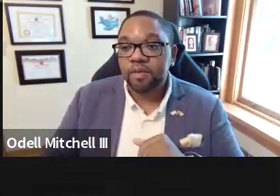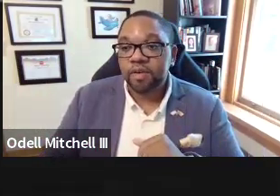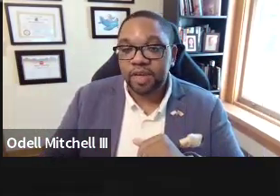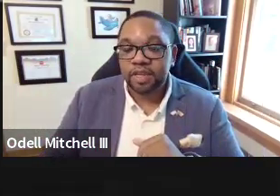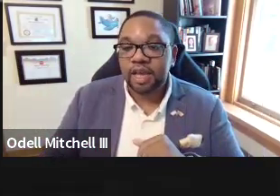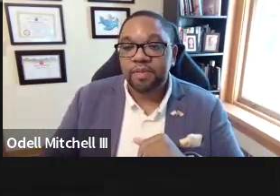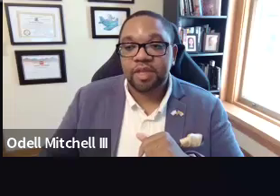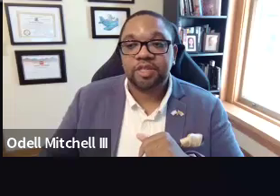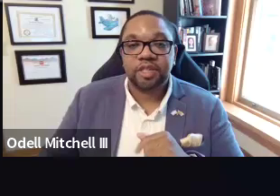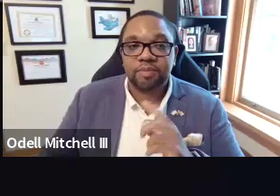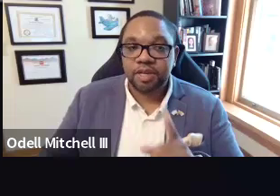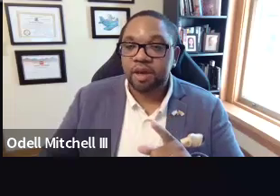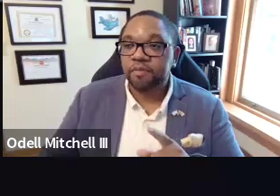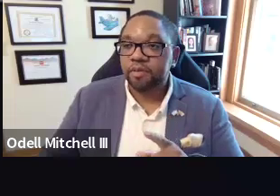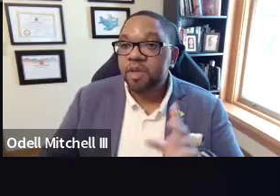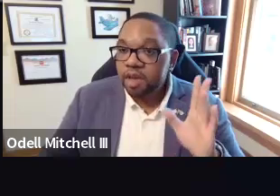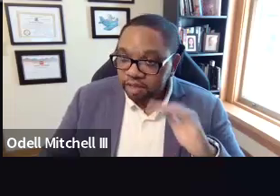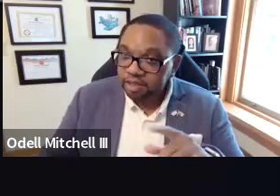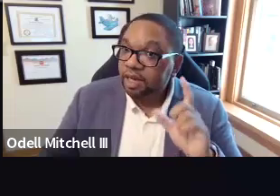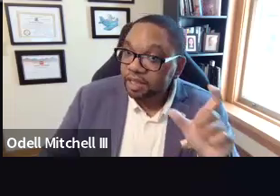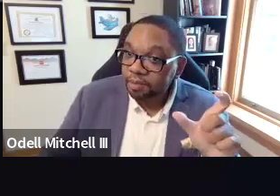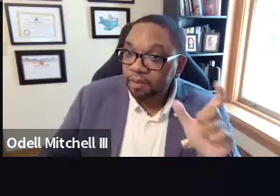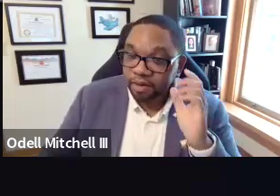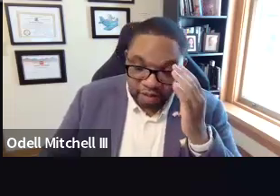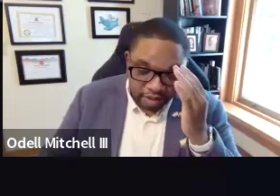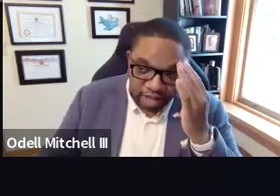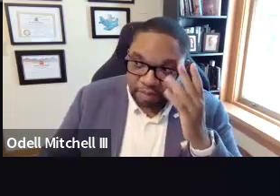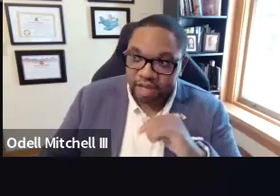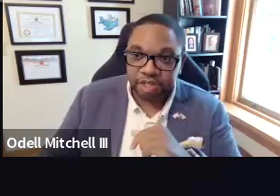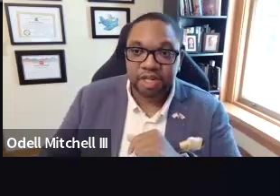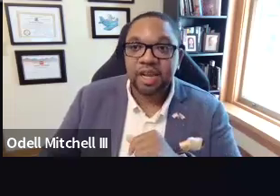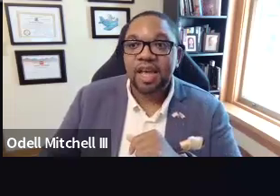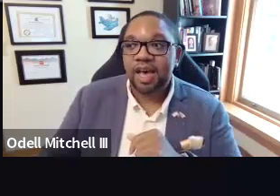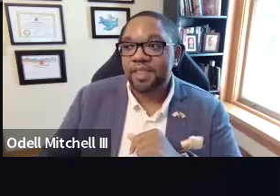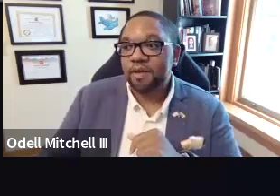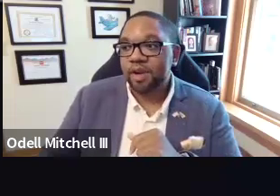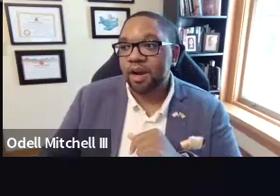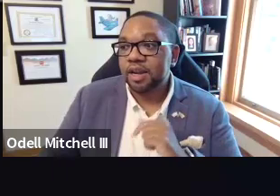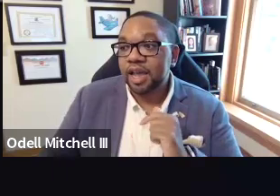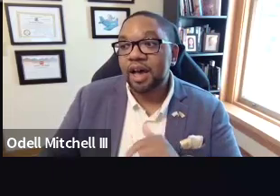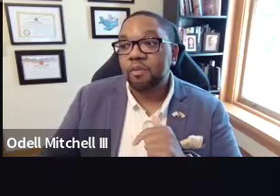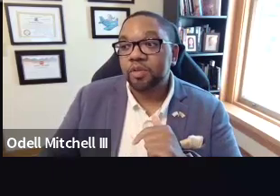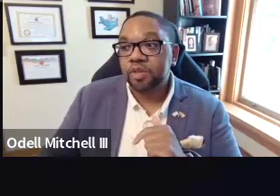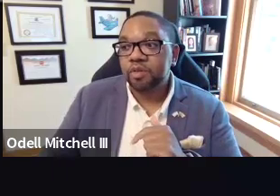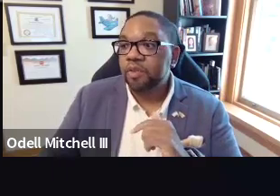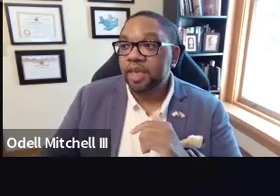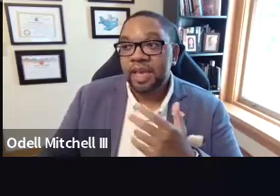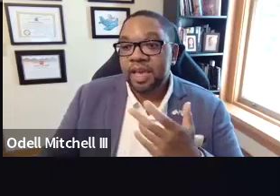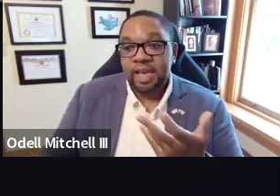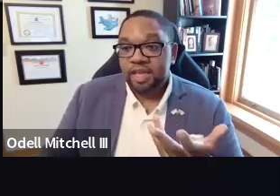what some of our fees and compensation tend to be is helpful. So let's talk a little bit about fees and compensation in that regard. Now, what we'll